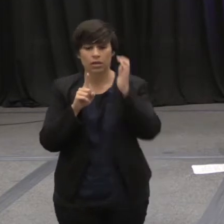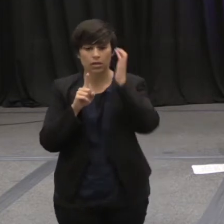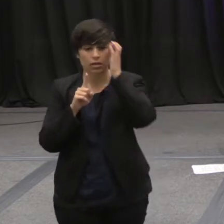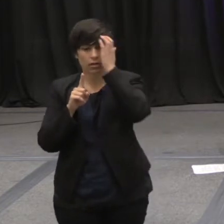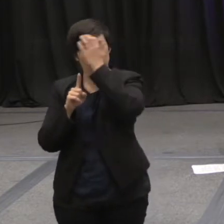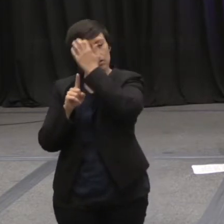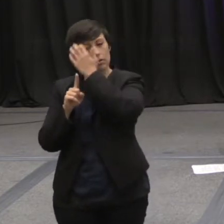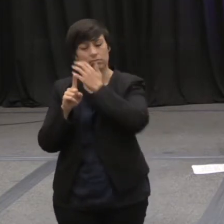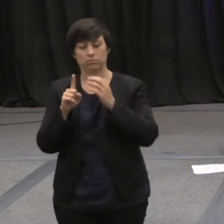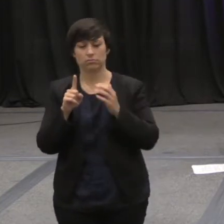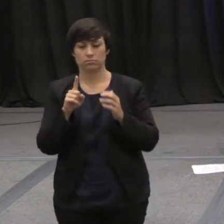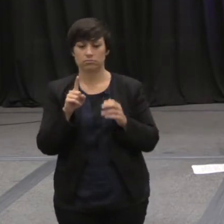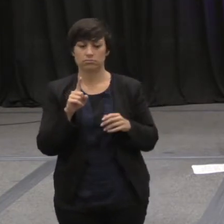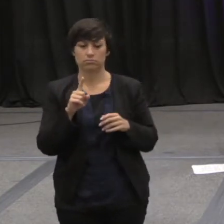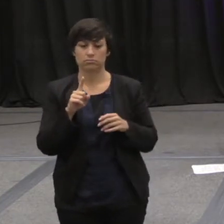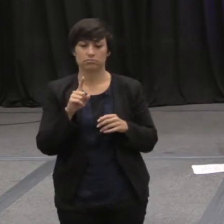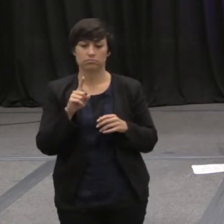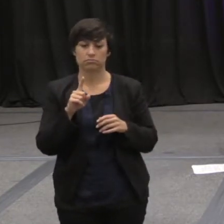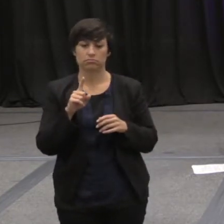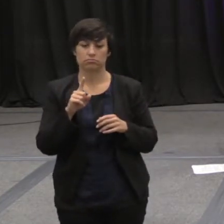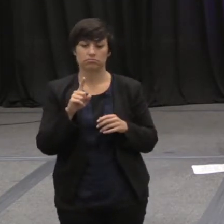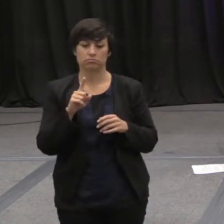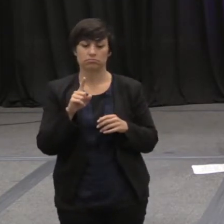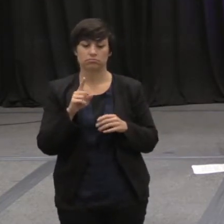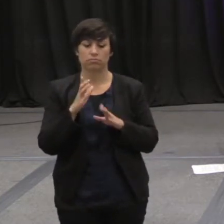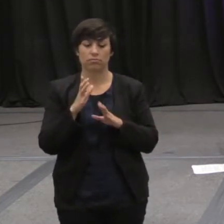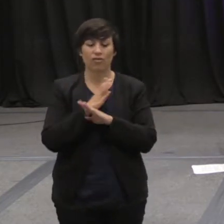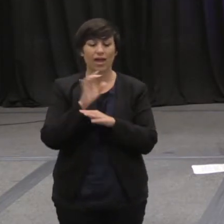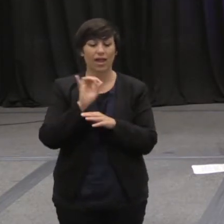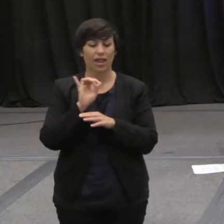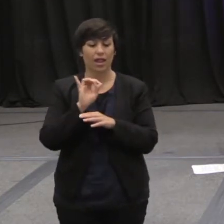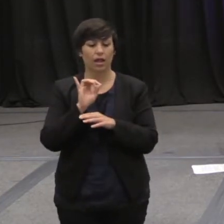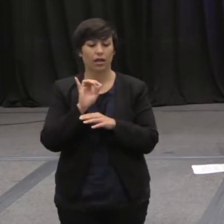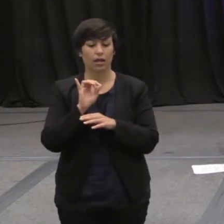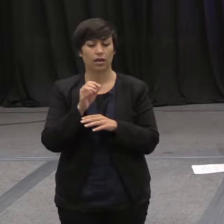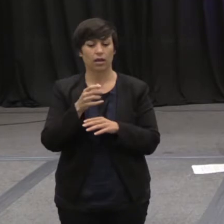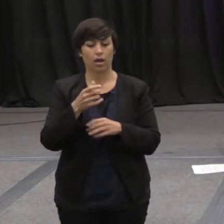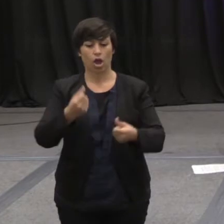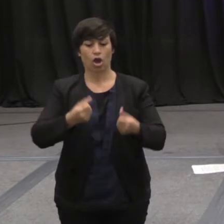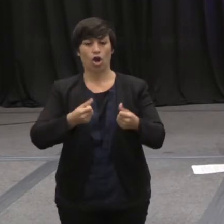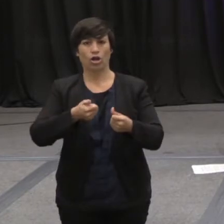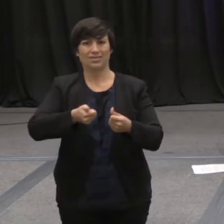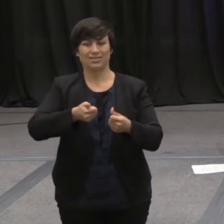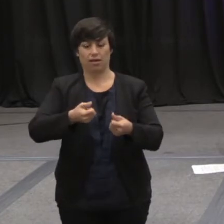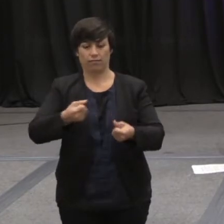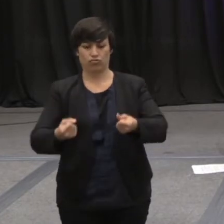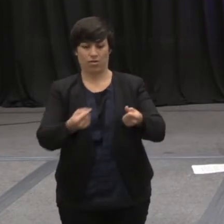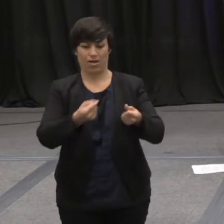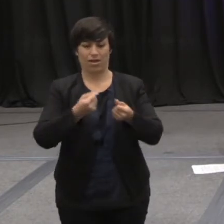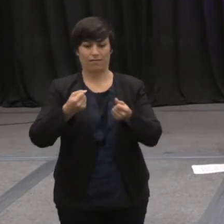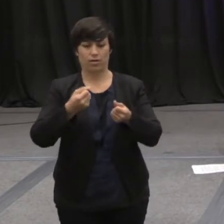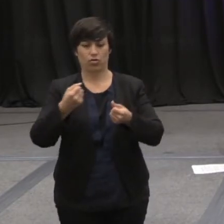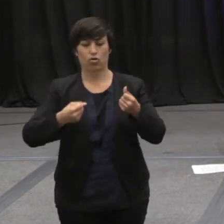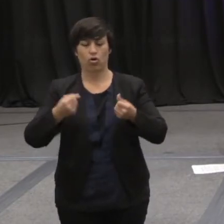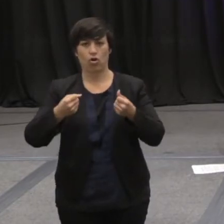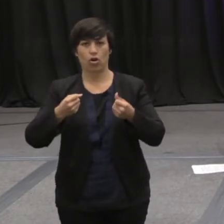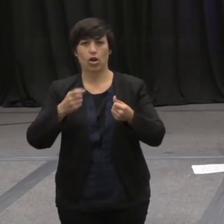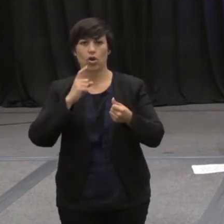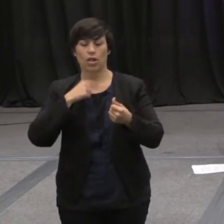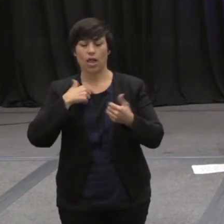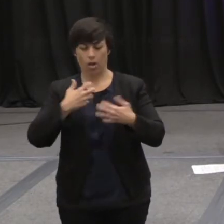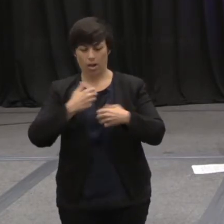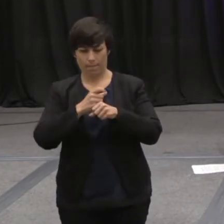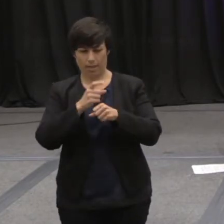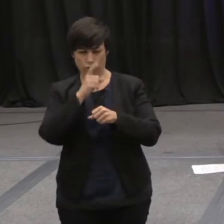individual human person. And so before, it's like a self-driving car. Before I want to take my self-driving car onto the road, I want to make sure my software